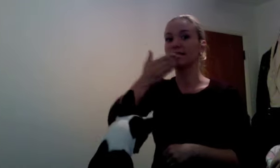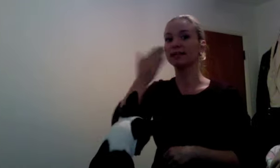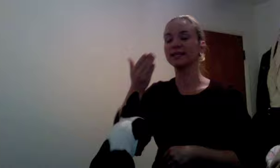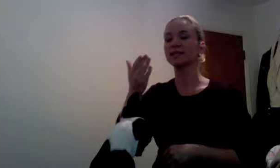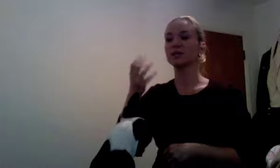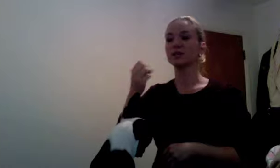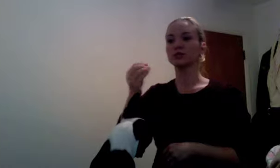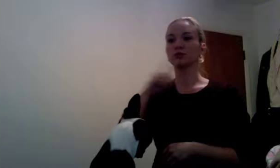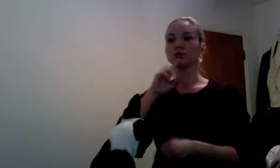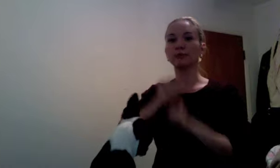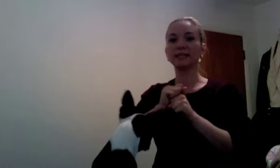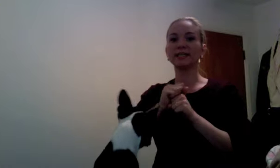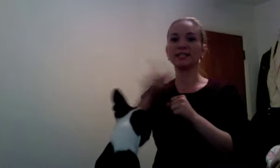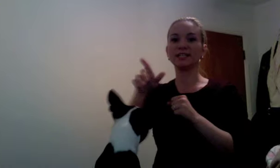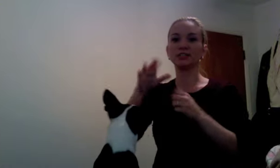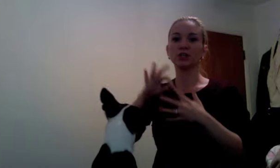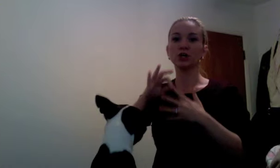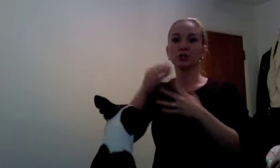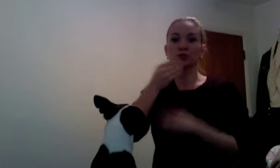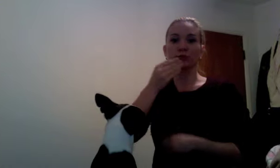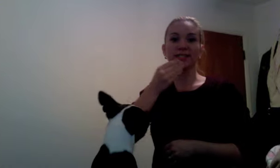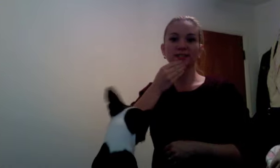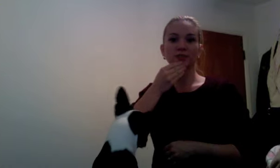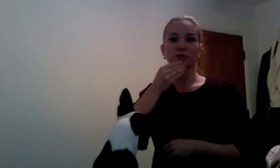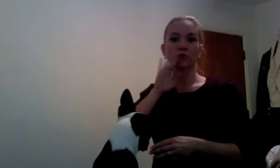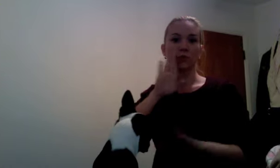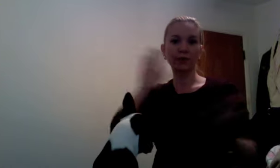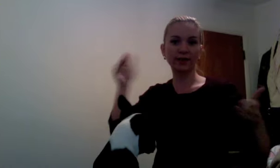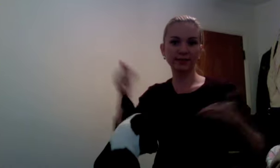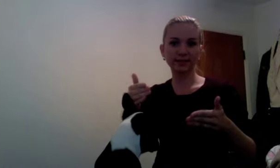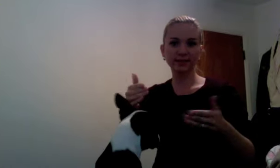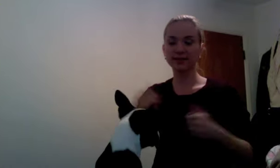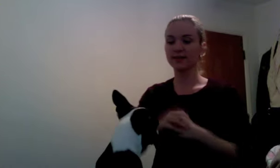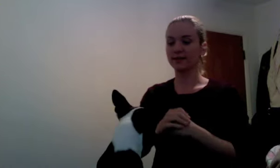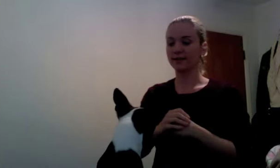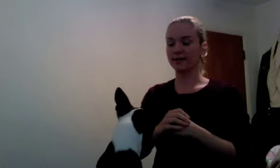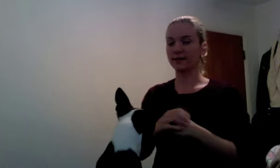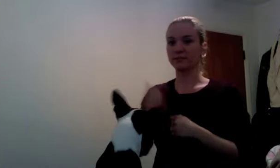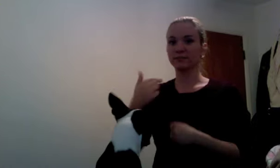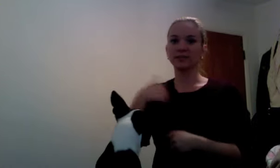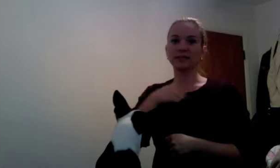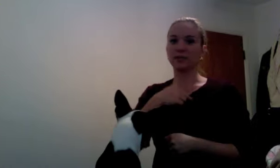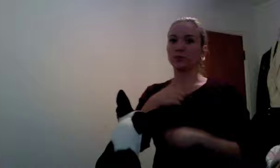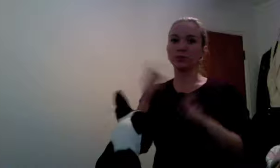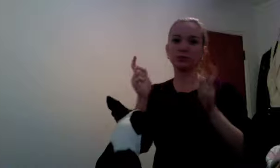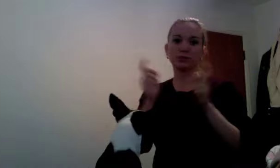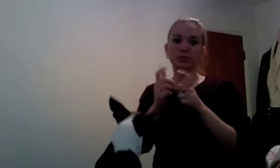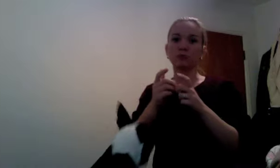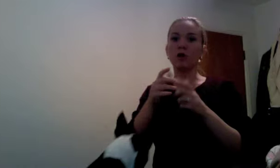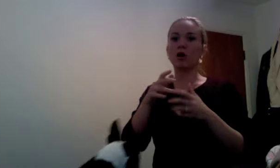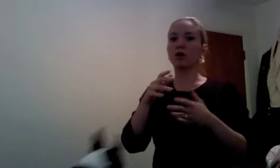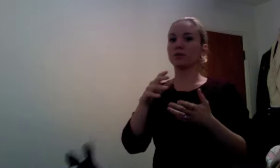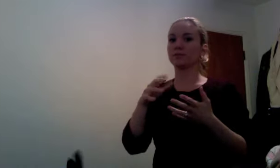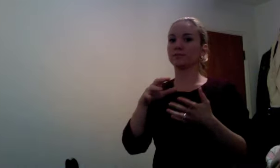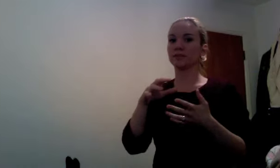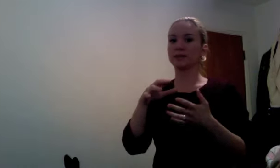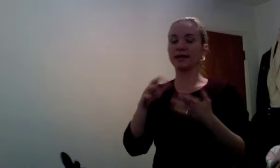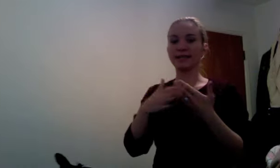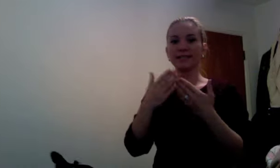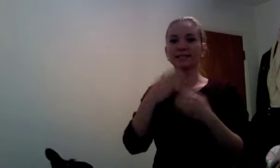smelling. So really, he's treat oriented. And we use just small and